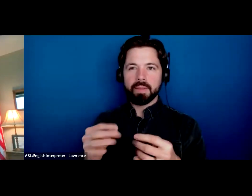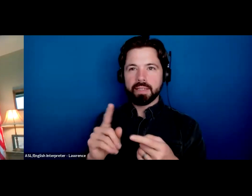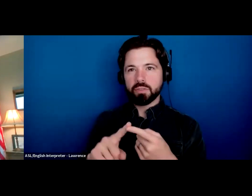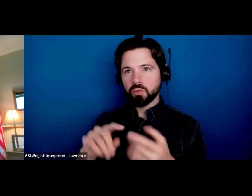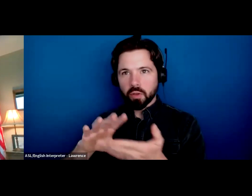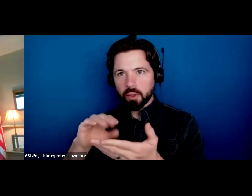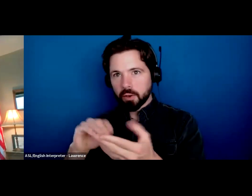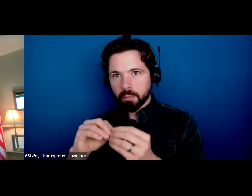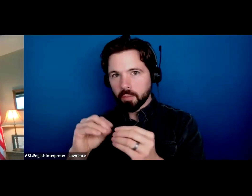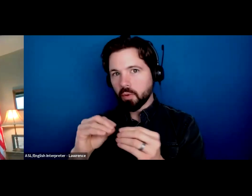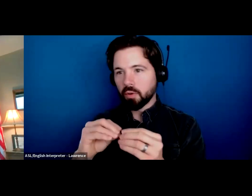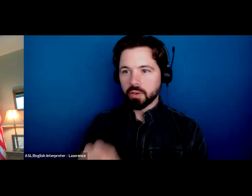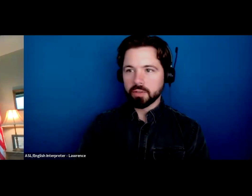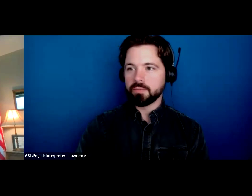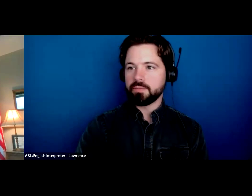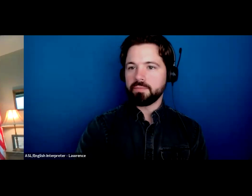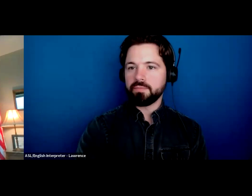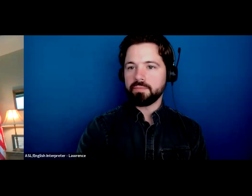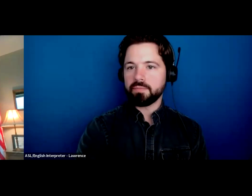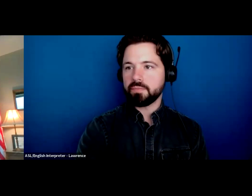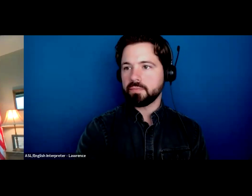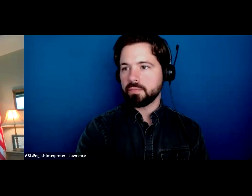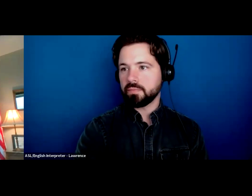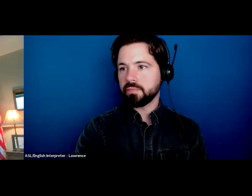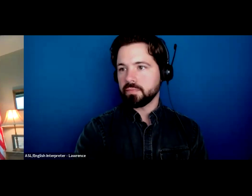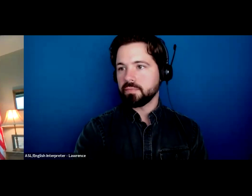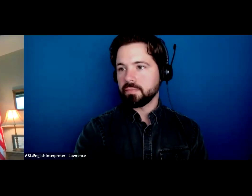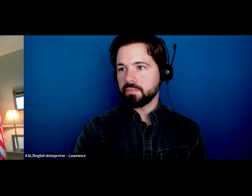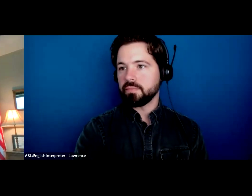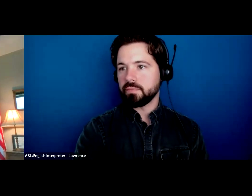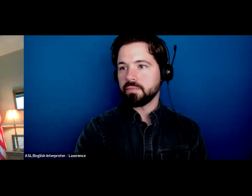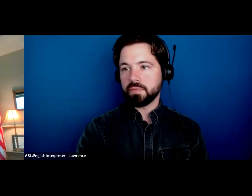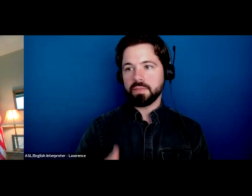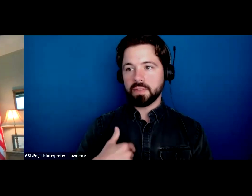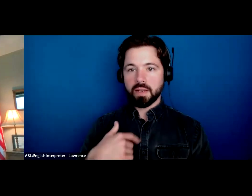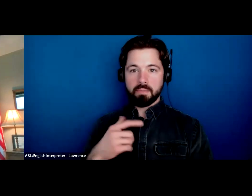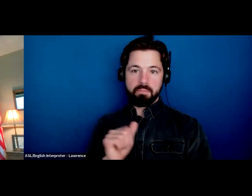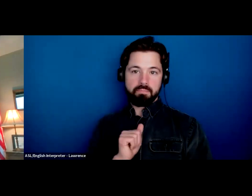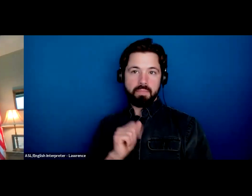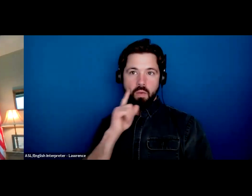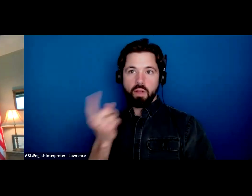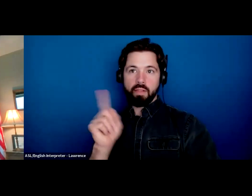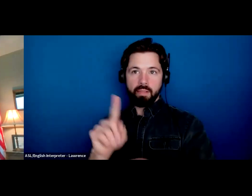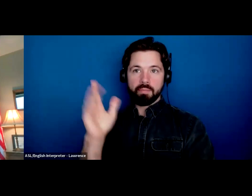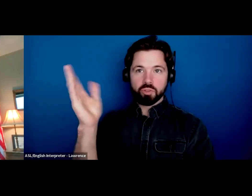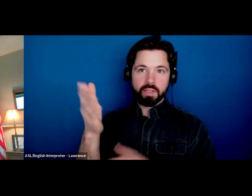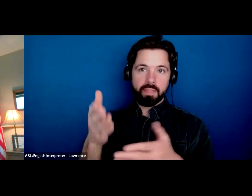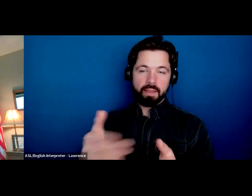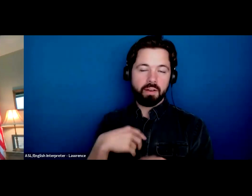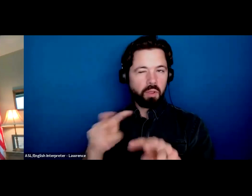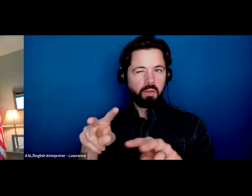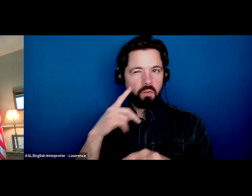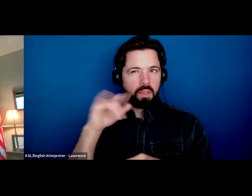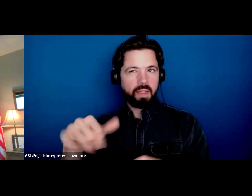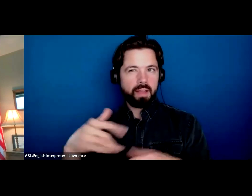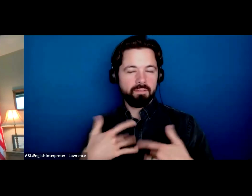their hands. And so I will be presenting there, and we're looking forward to that event. It should